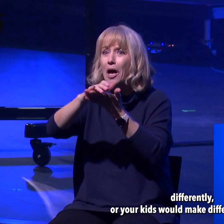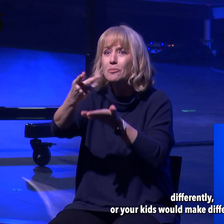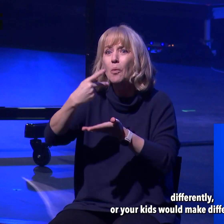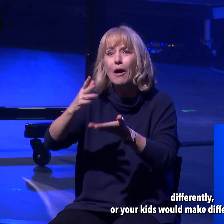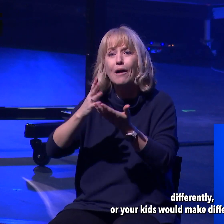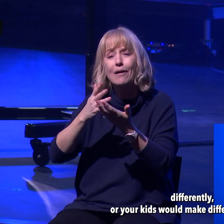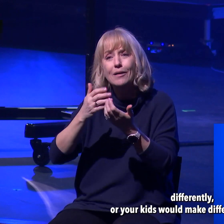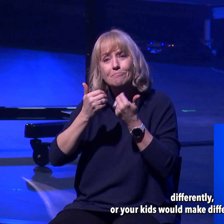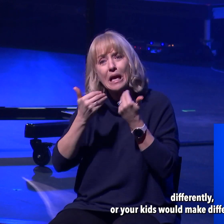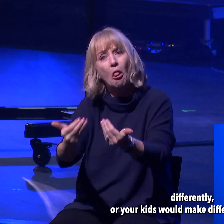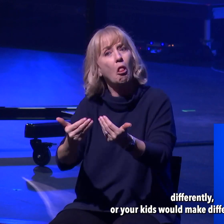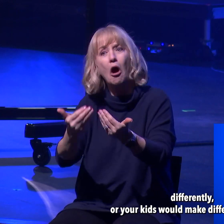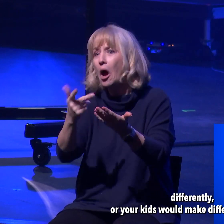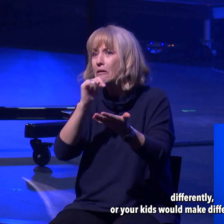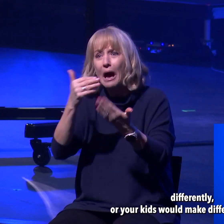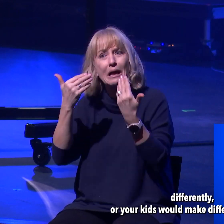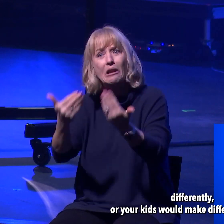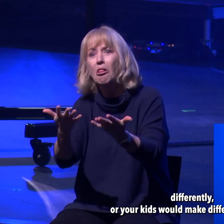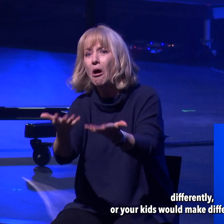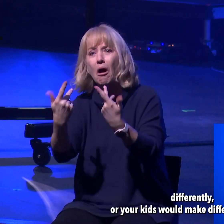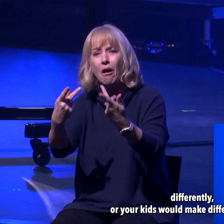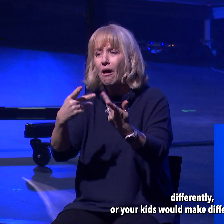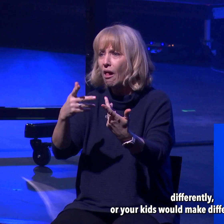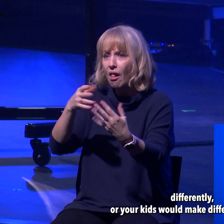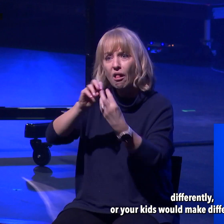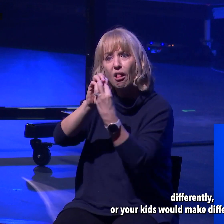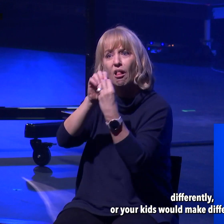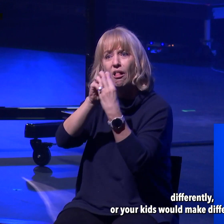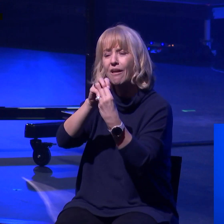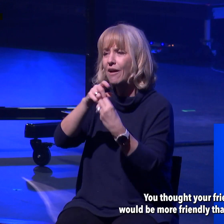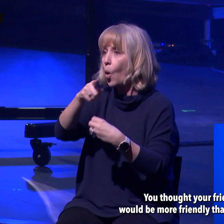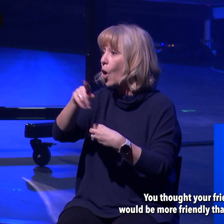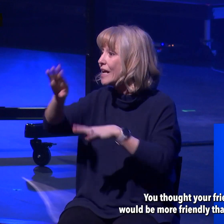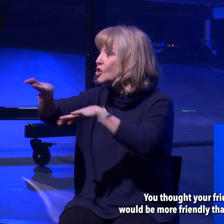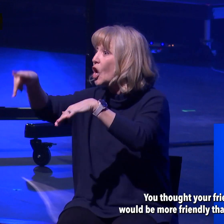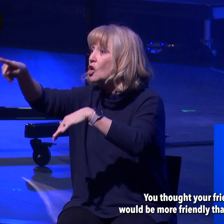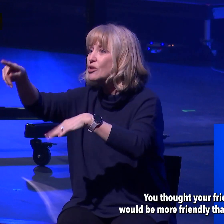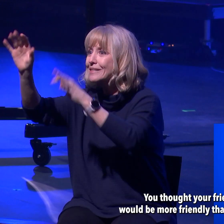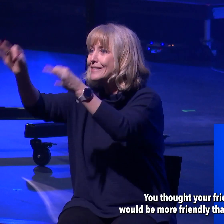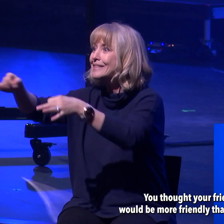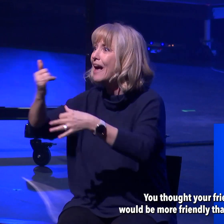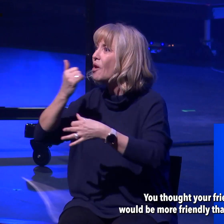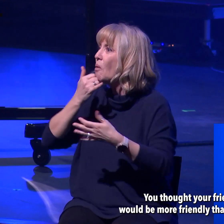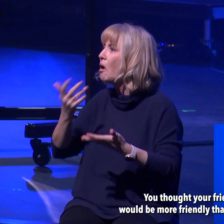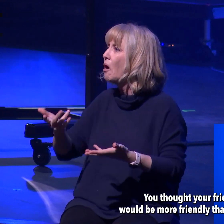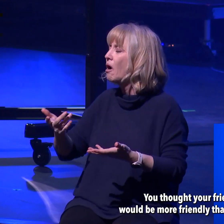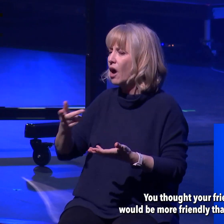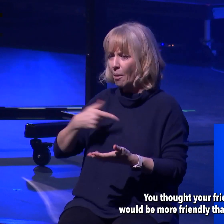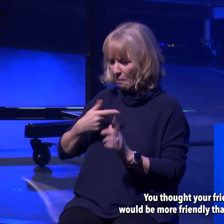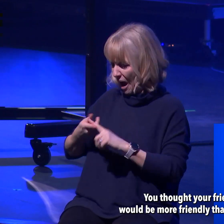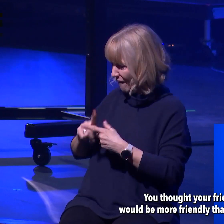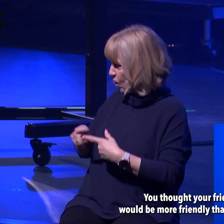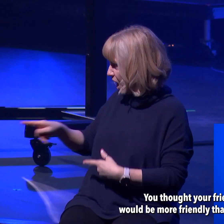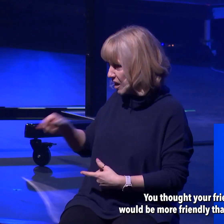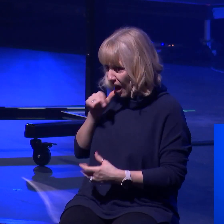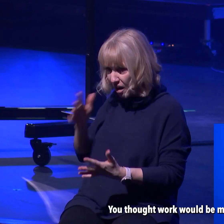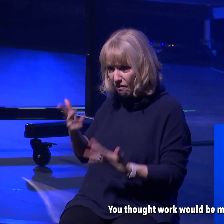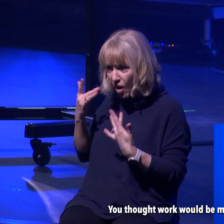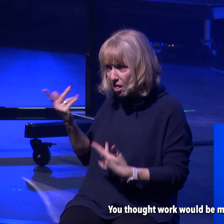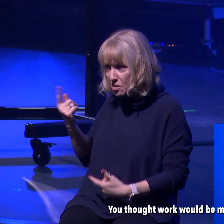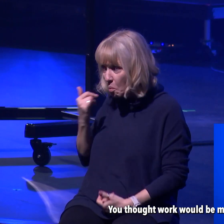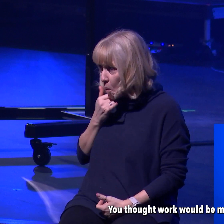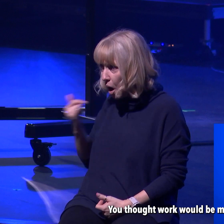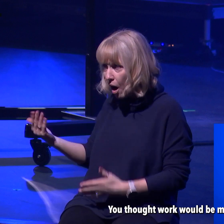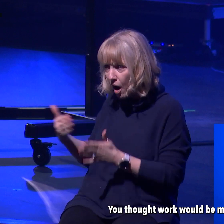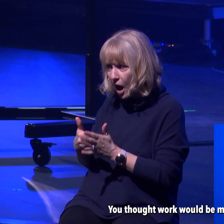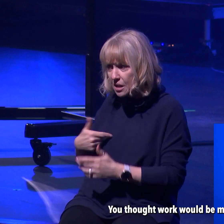you differently, or your kids would make different choices. You thought your friends would be more friendly than they are. You